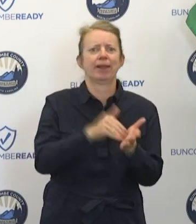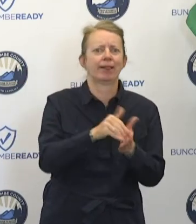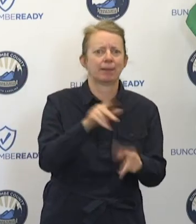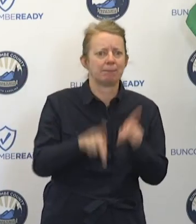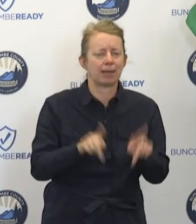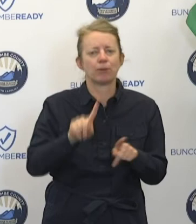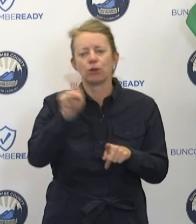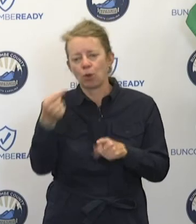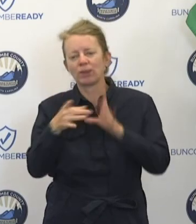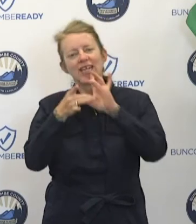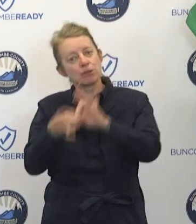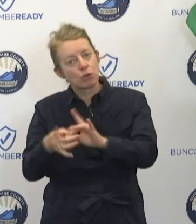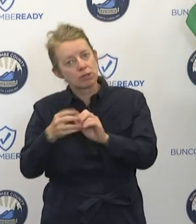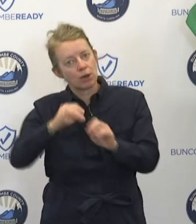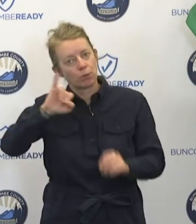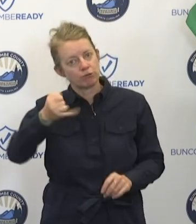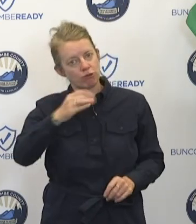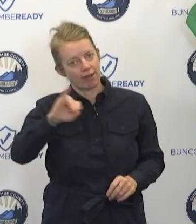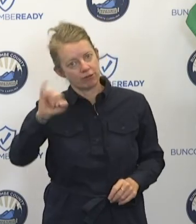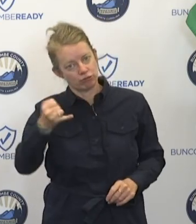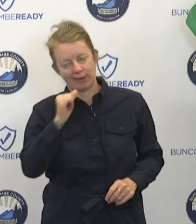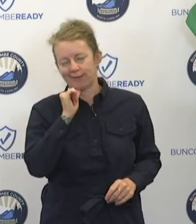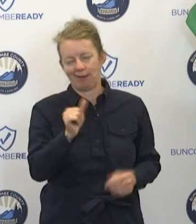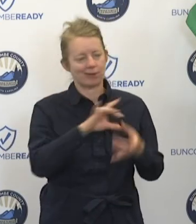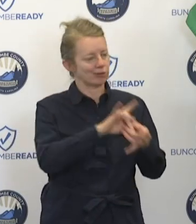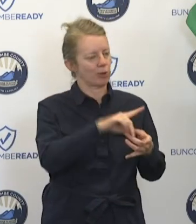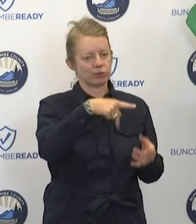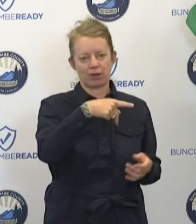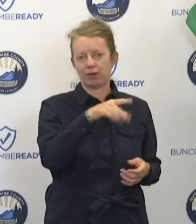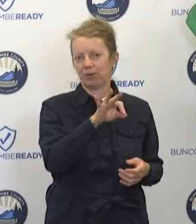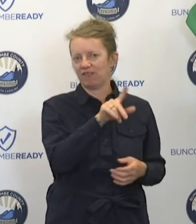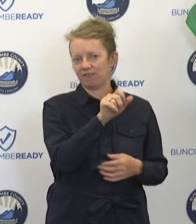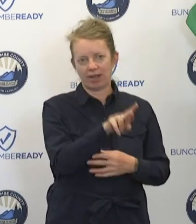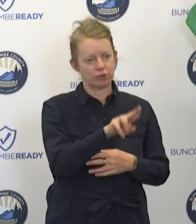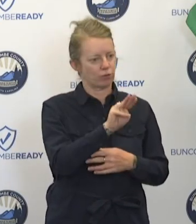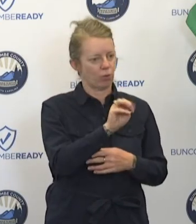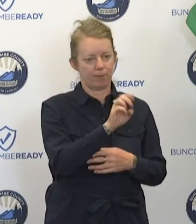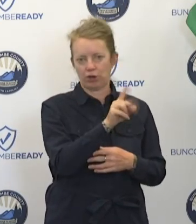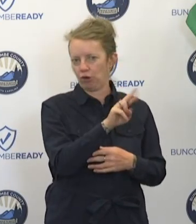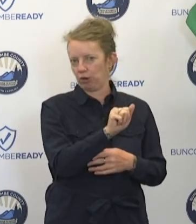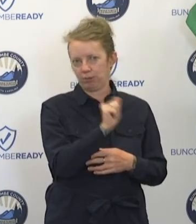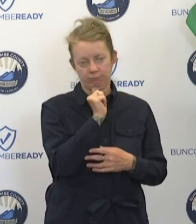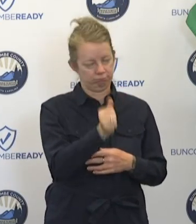vaccine, not the Pfizer or Moderna vaccines.